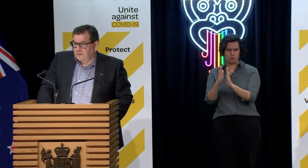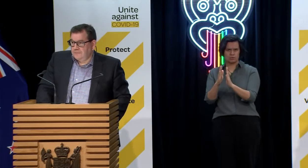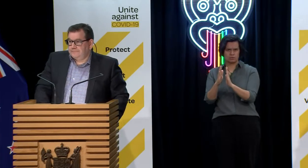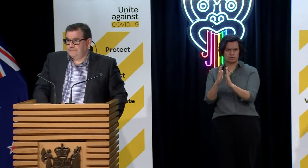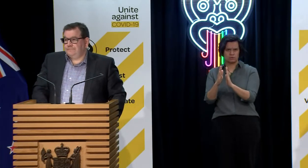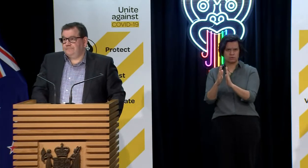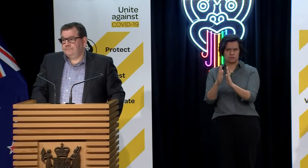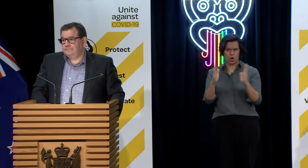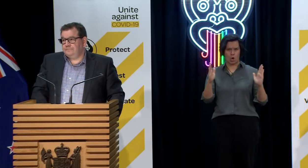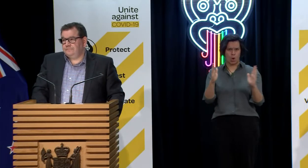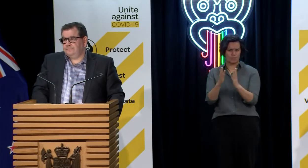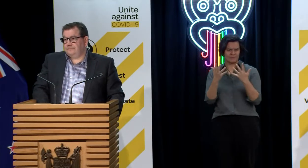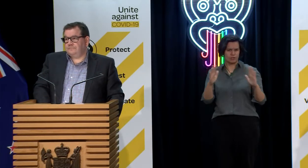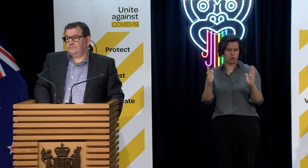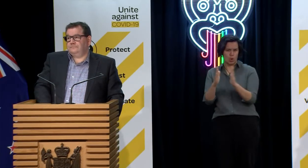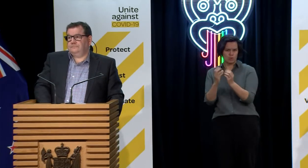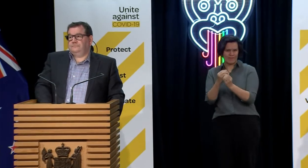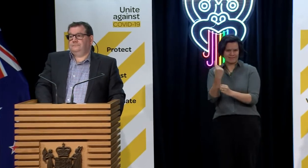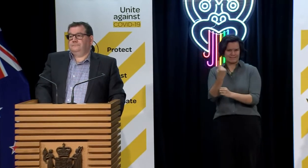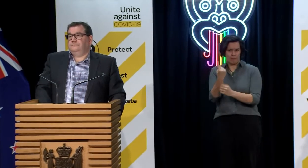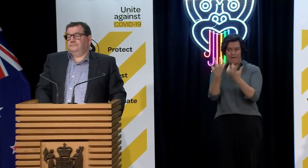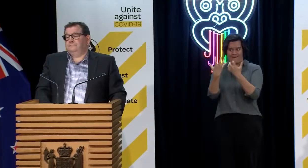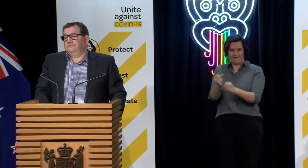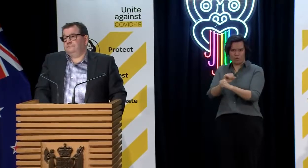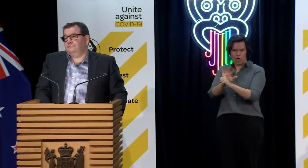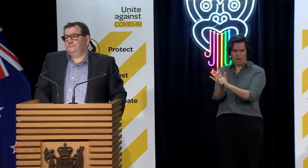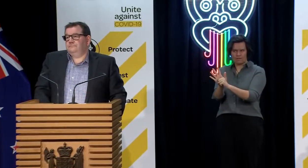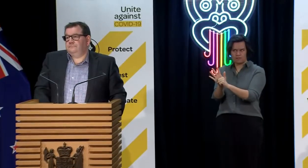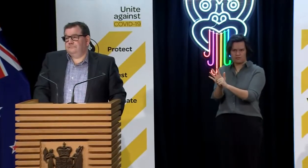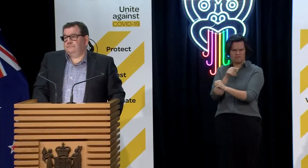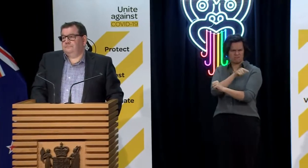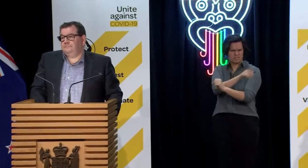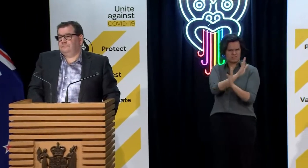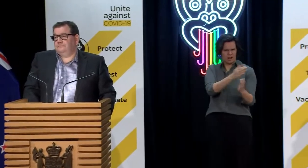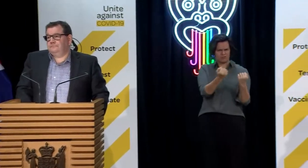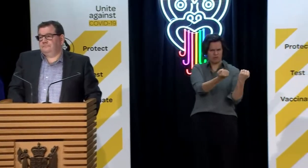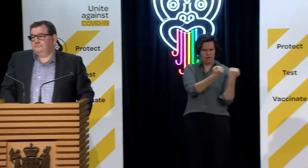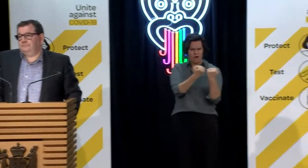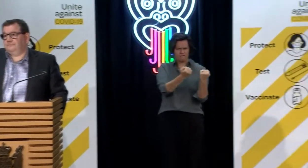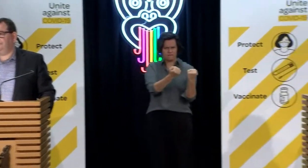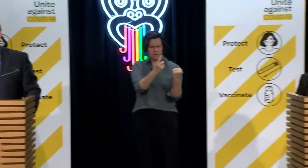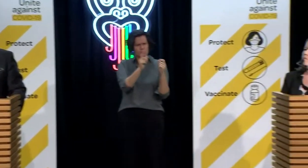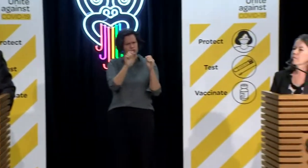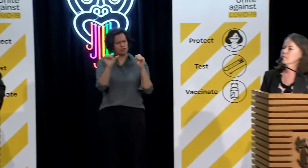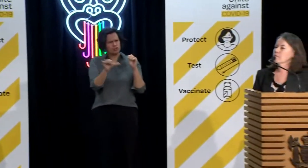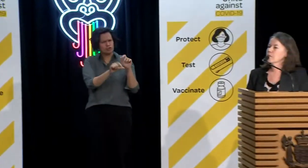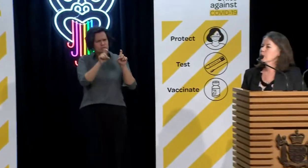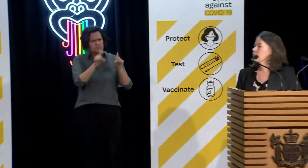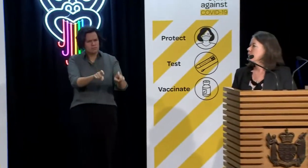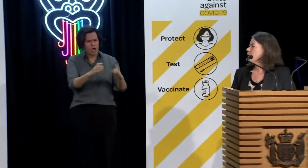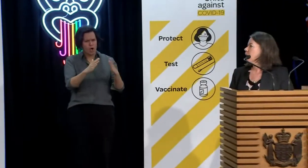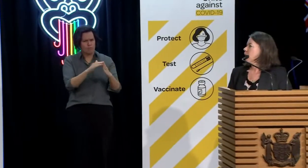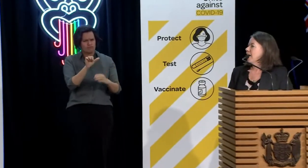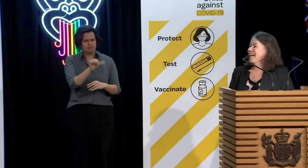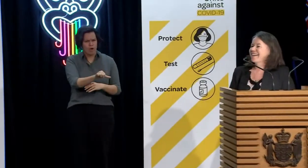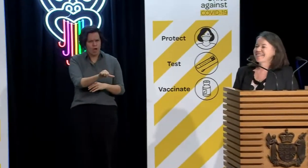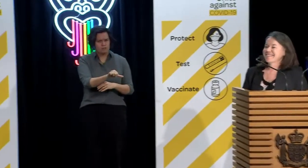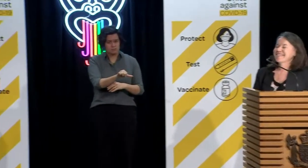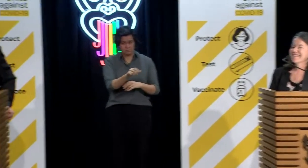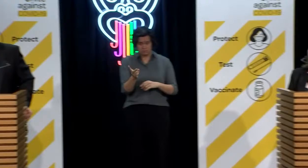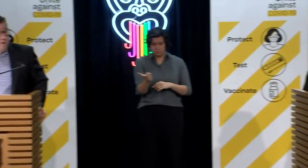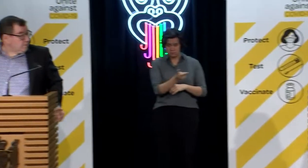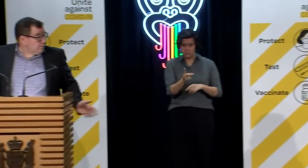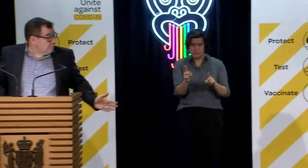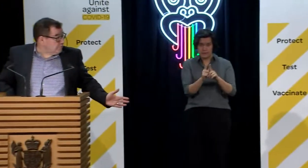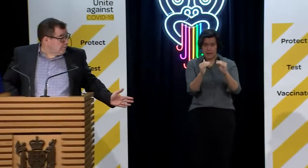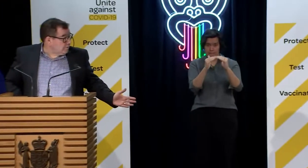just outlay the time frame of that person being found and the truck driver being tested and then going off to I don't have that information